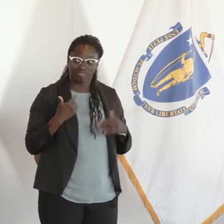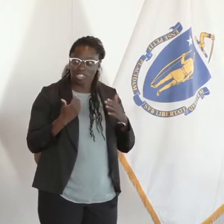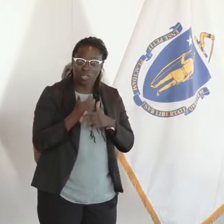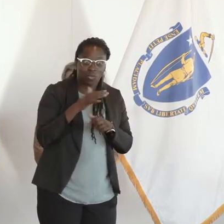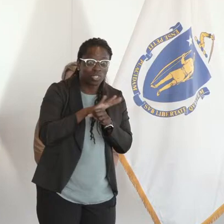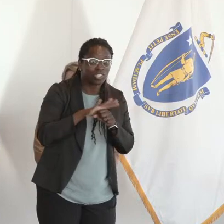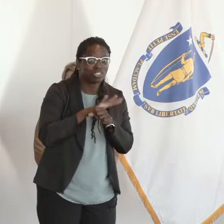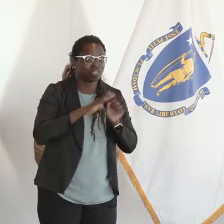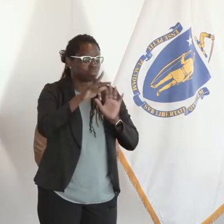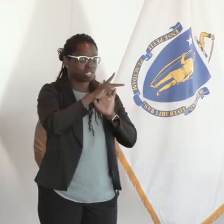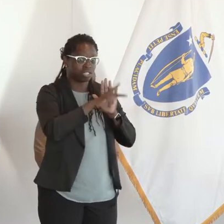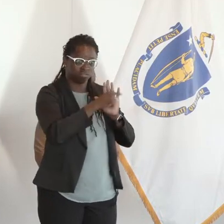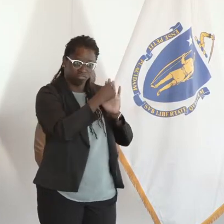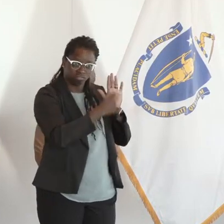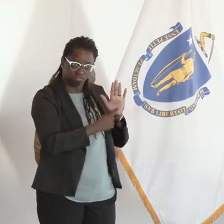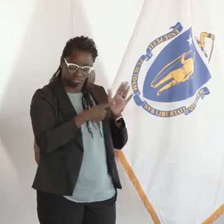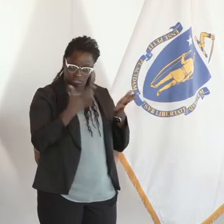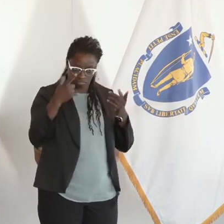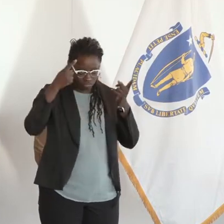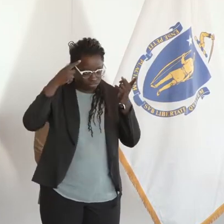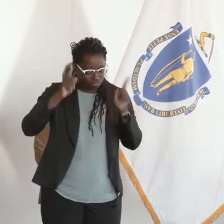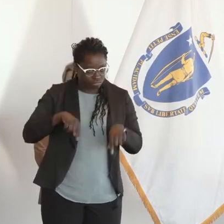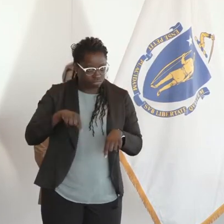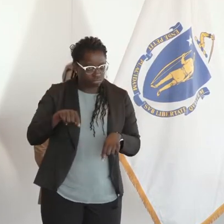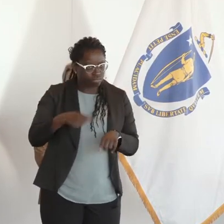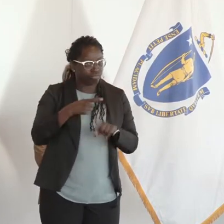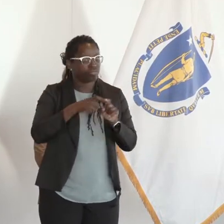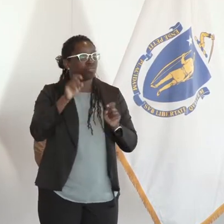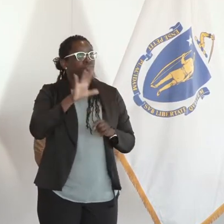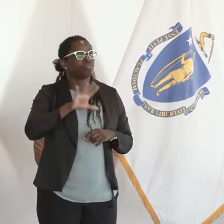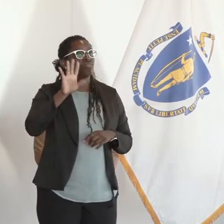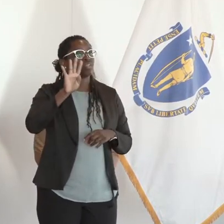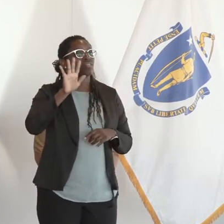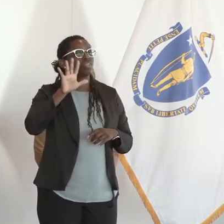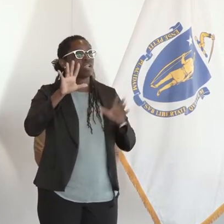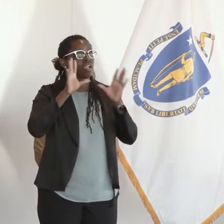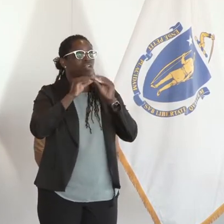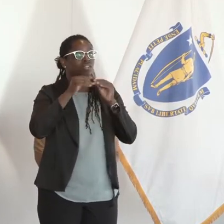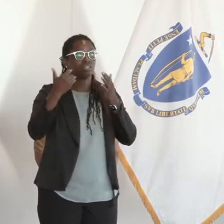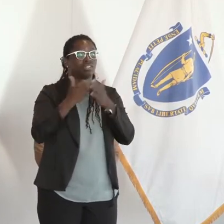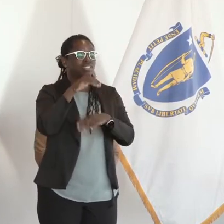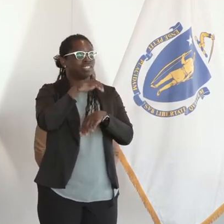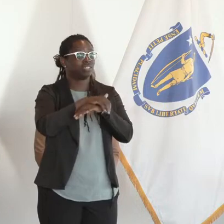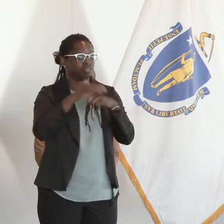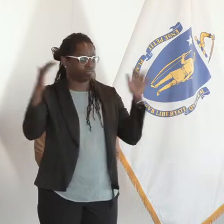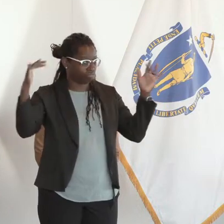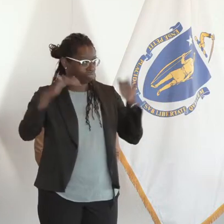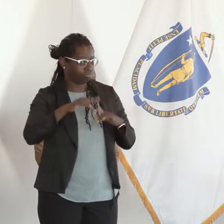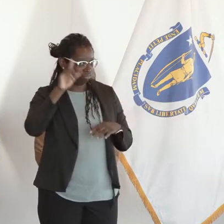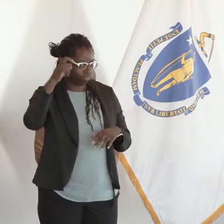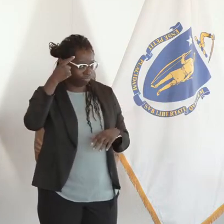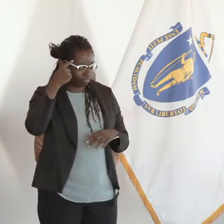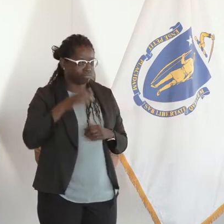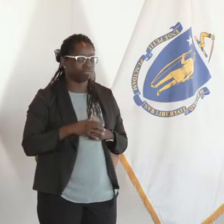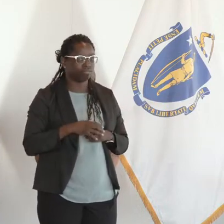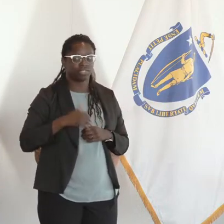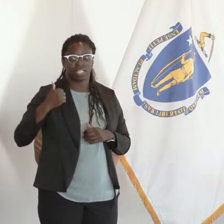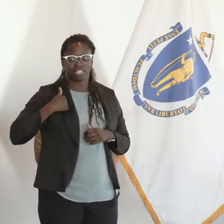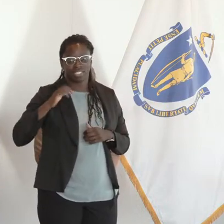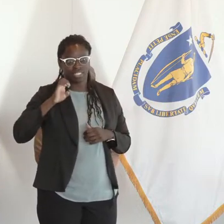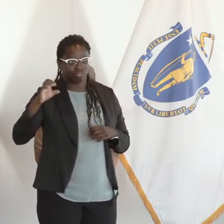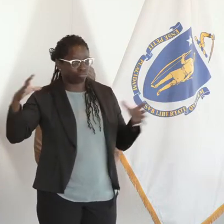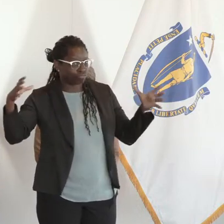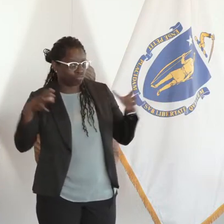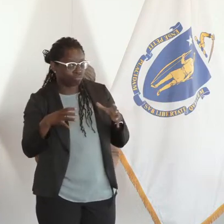agreements come from the 45th Conference of the New England Governors and Eastern Canadian Premiers, and we look forward to partnering